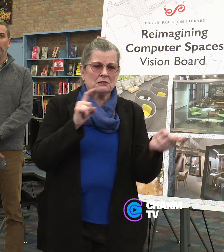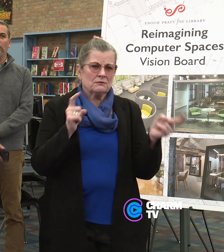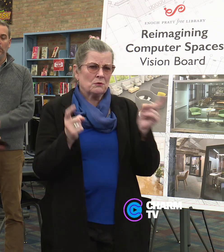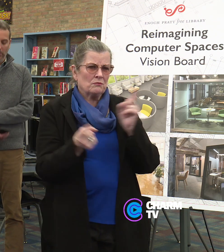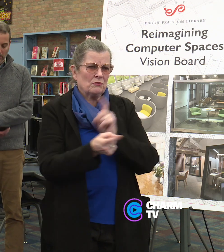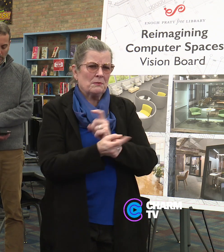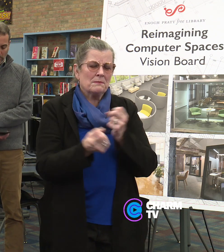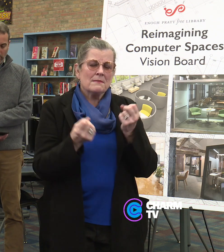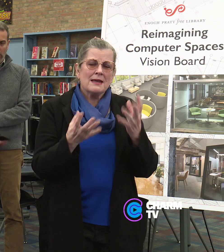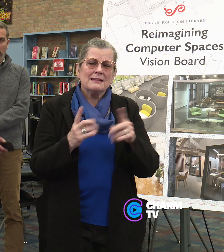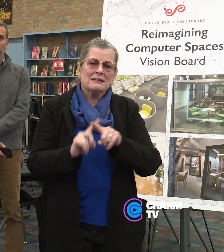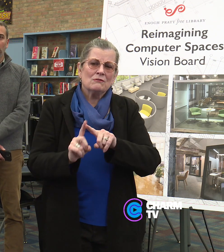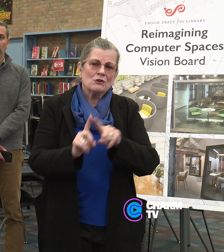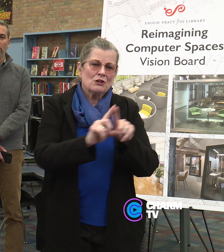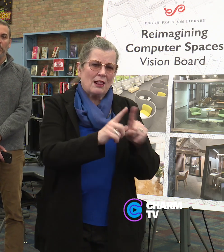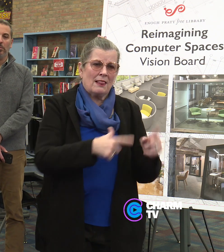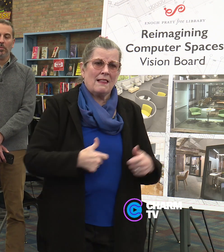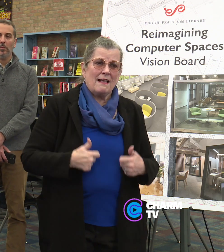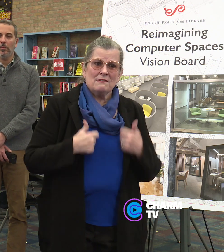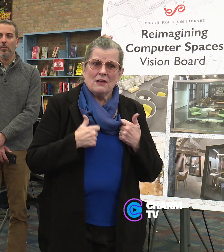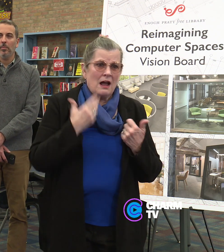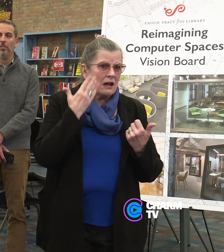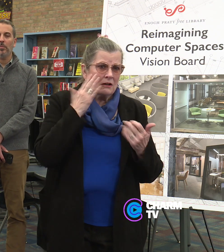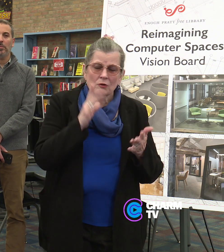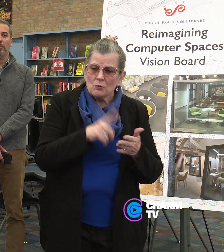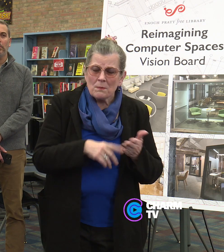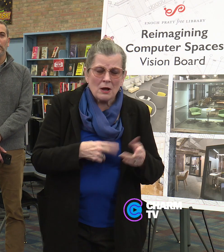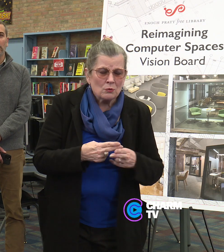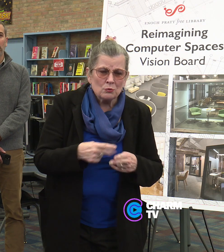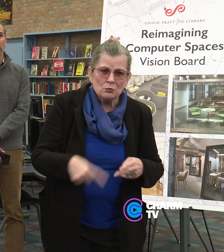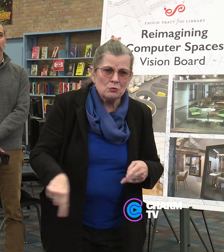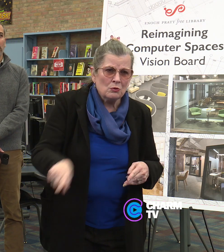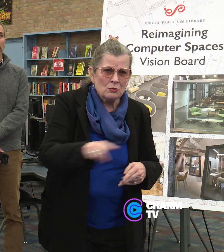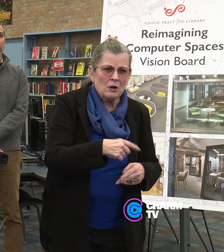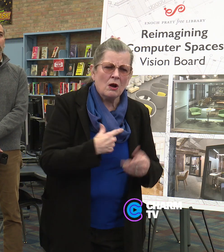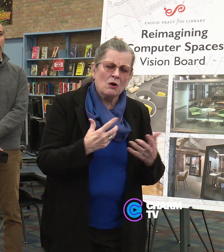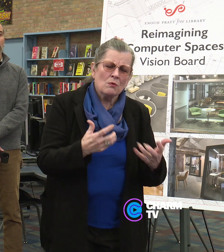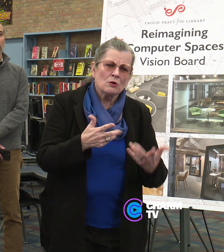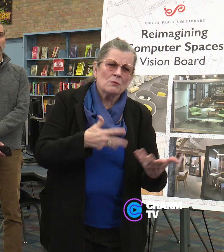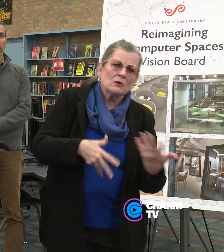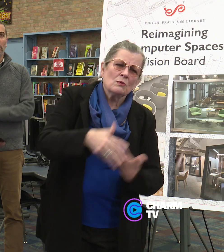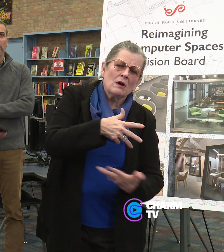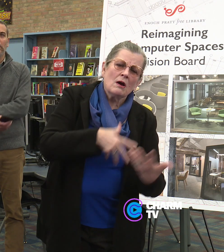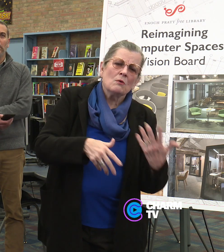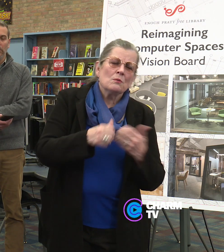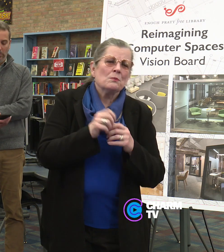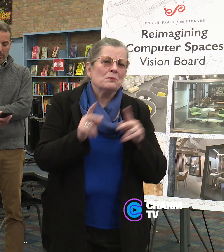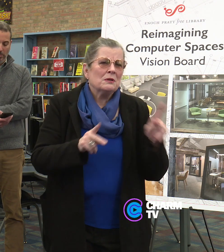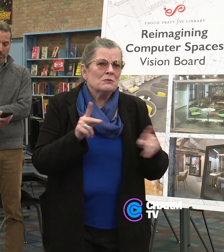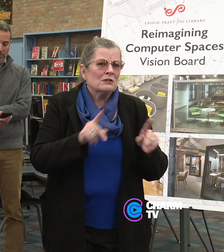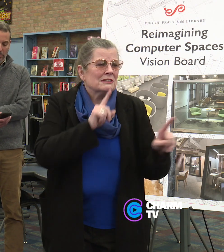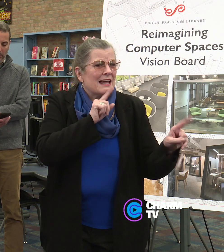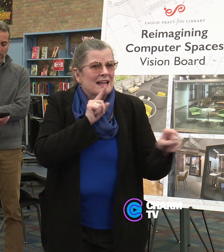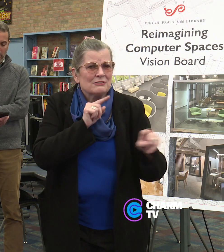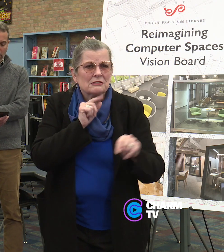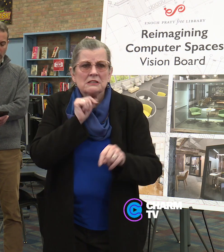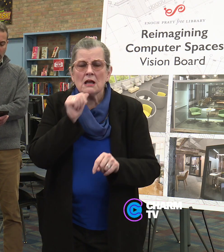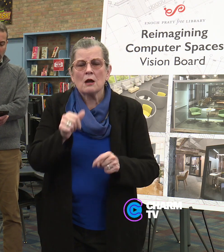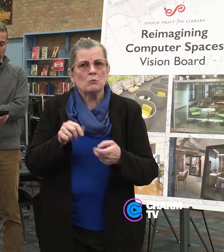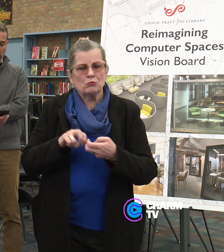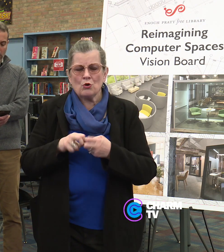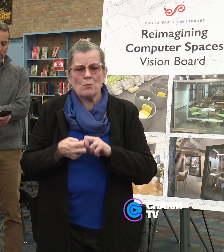the process. And I don't know about you, but I want to be around people who have an answer, not a problem. The